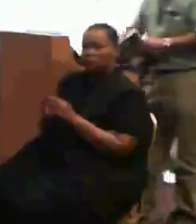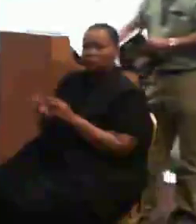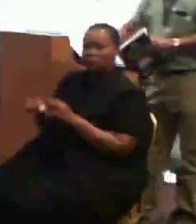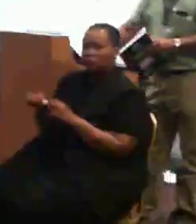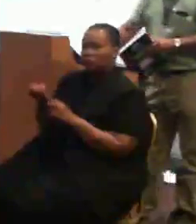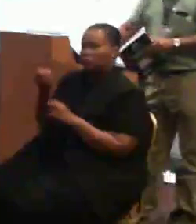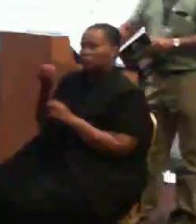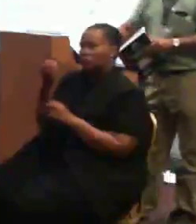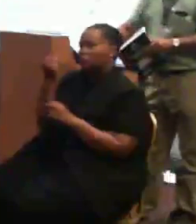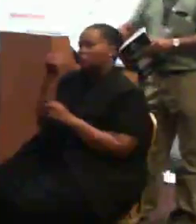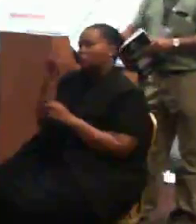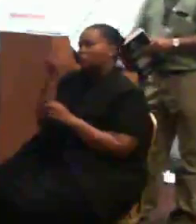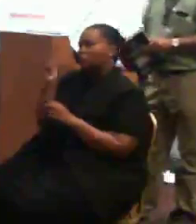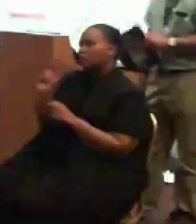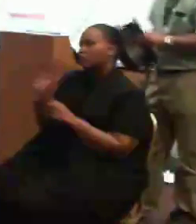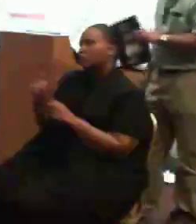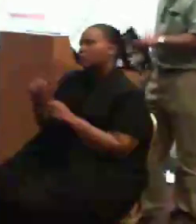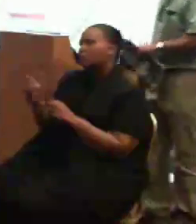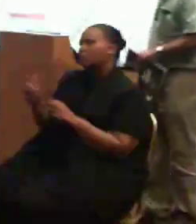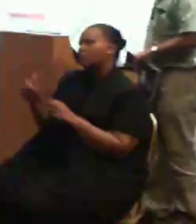the energy increase.